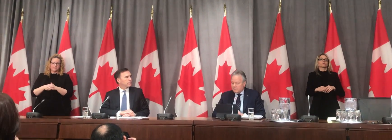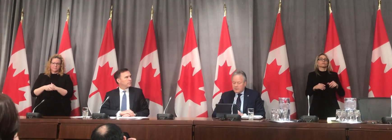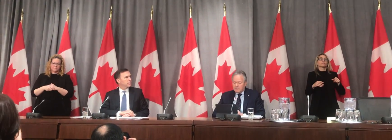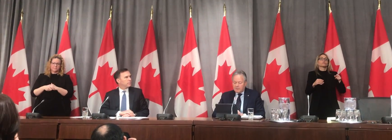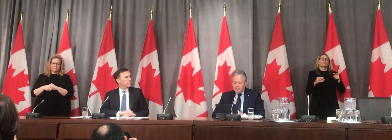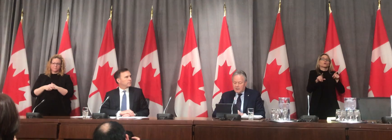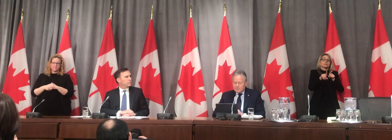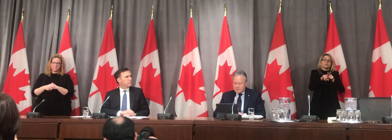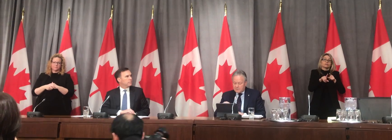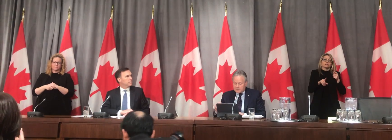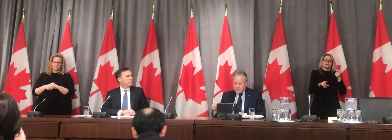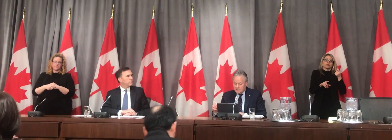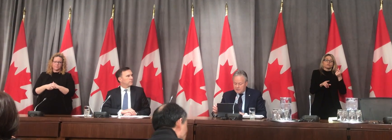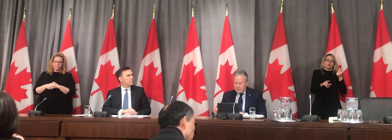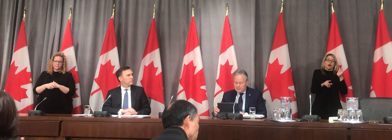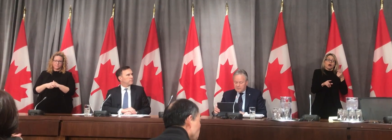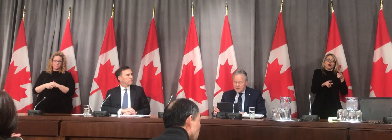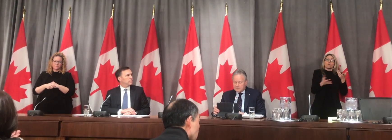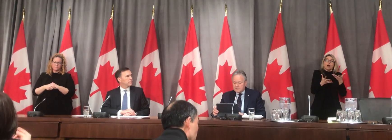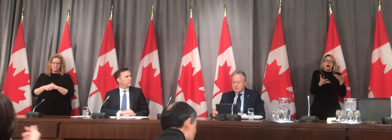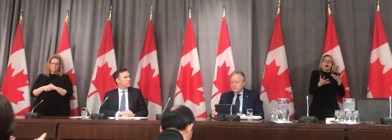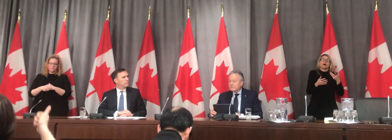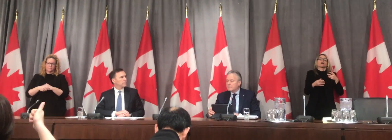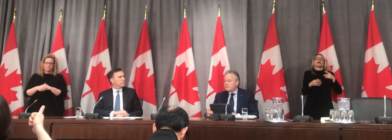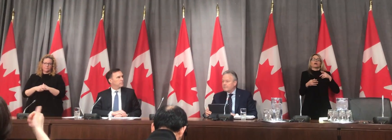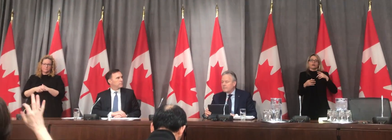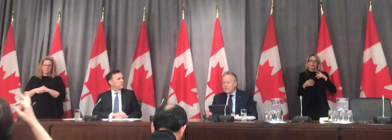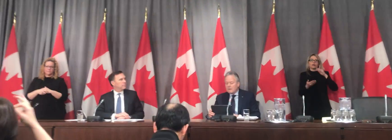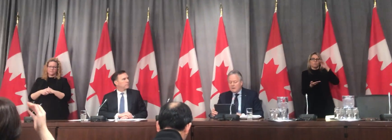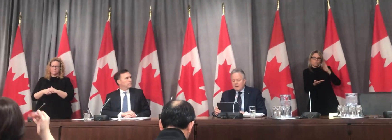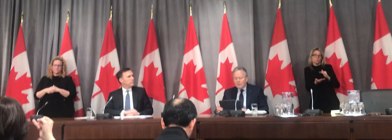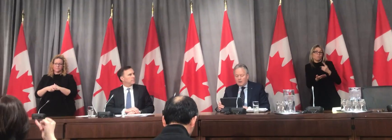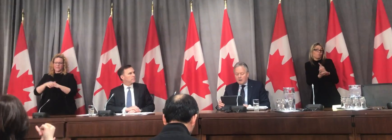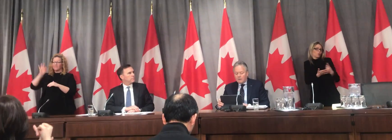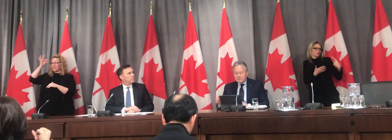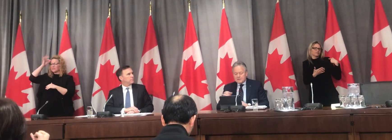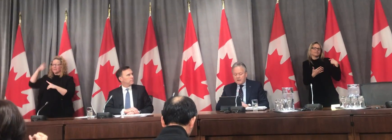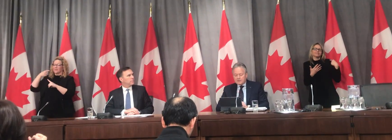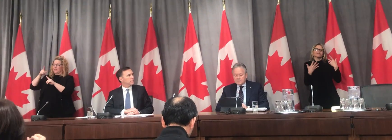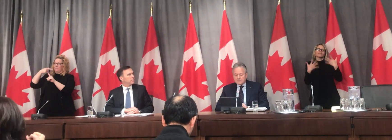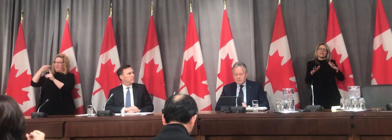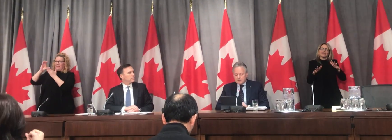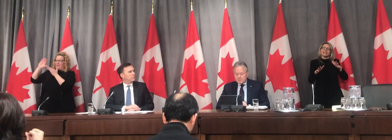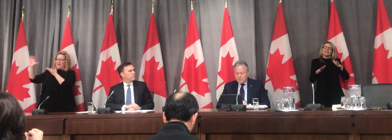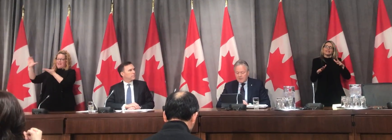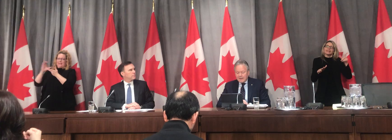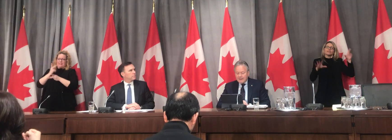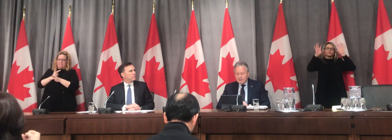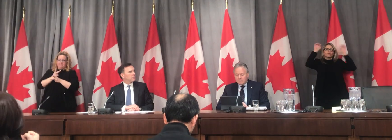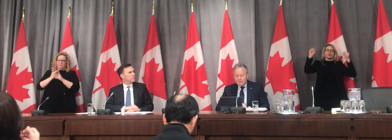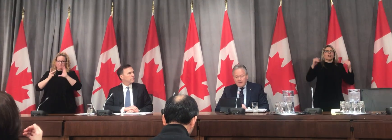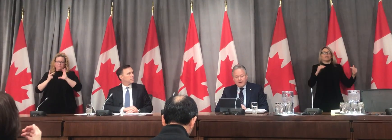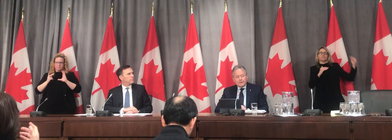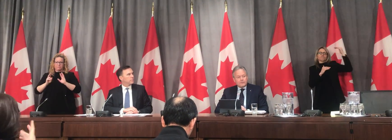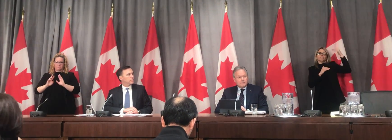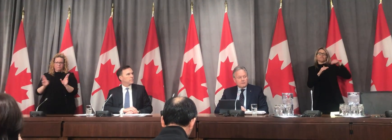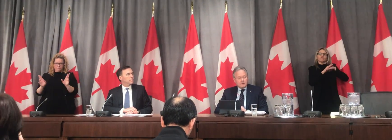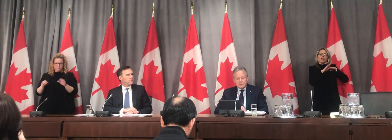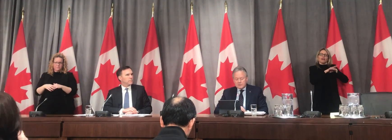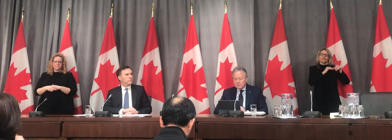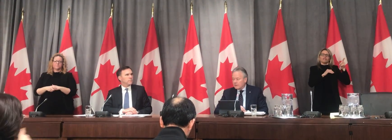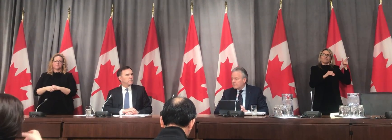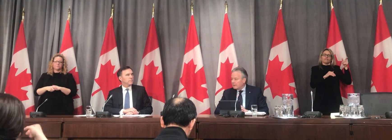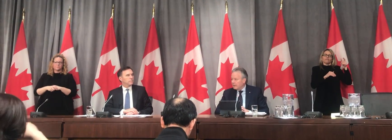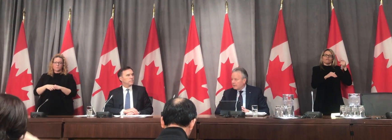announced last week by the Office of the Superintendent of Financial Institutions. All of these actions will support lending by banks